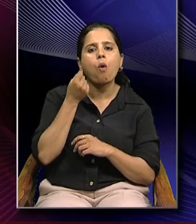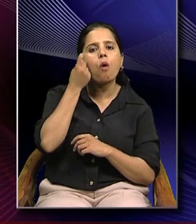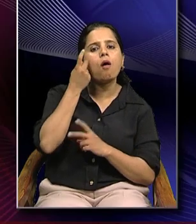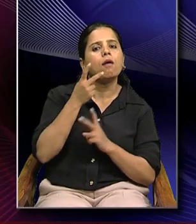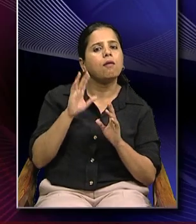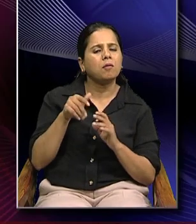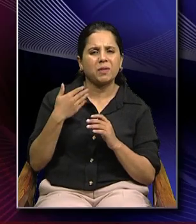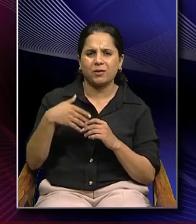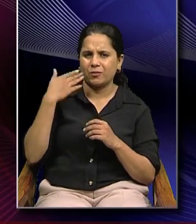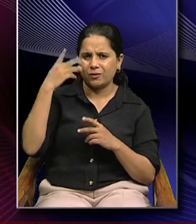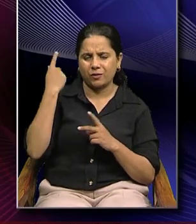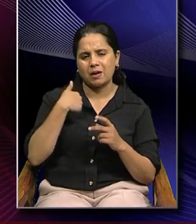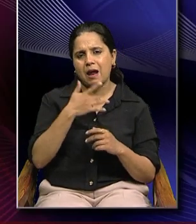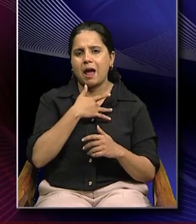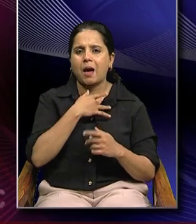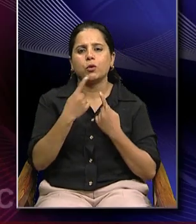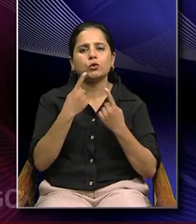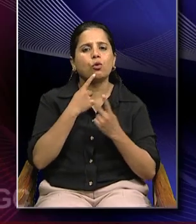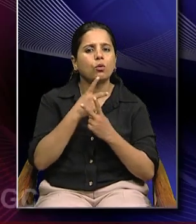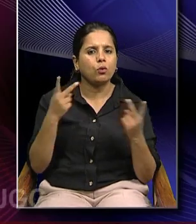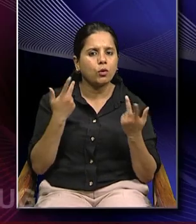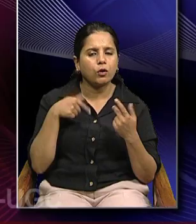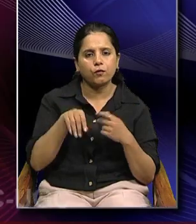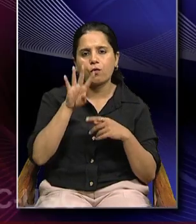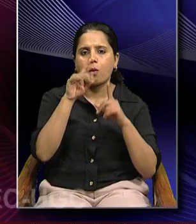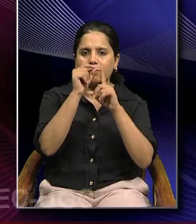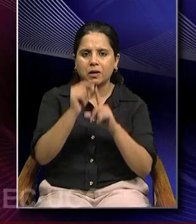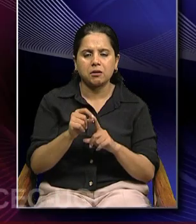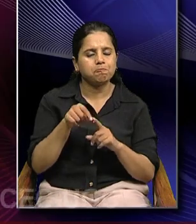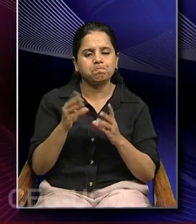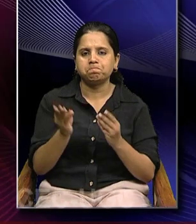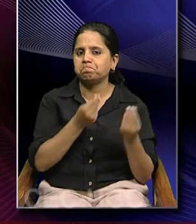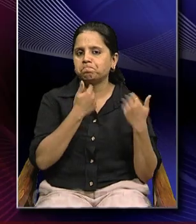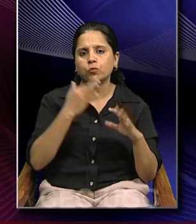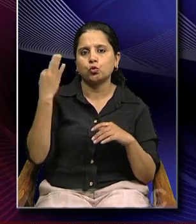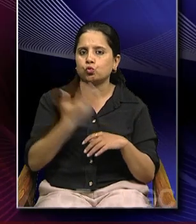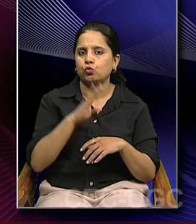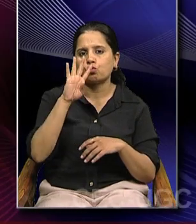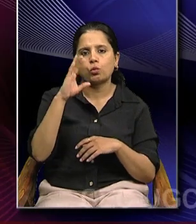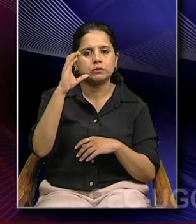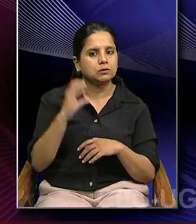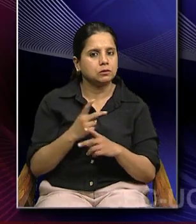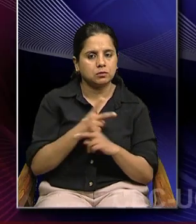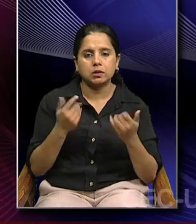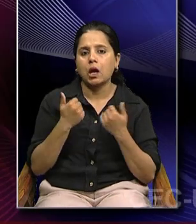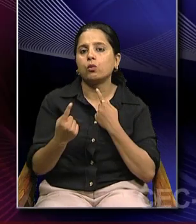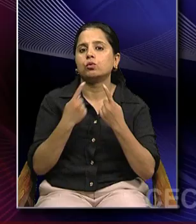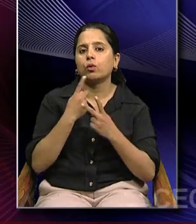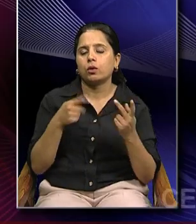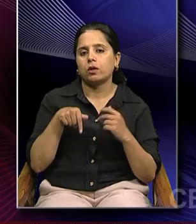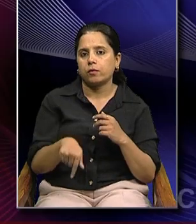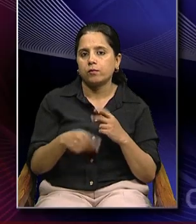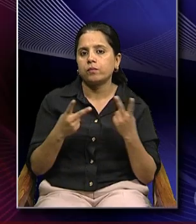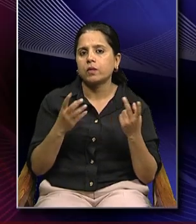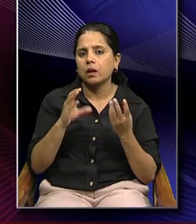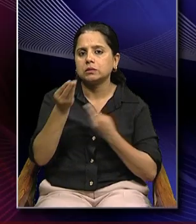gone are the days when we used to talk about 4 P's as an identity to the marketing, and now we talk about the